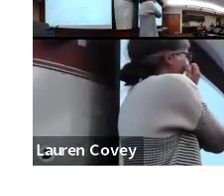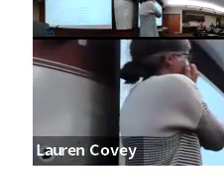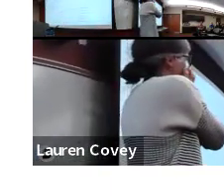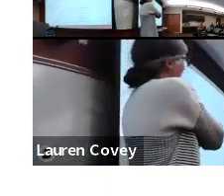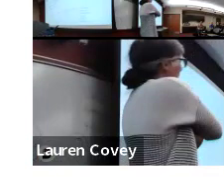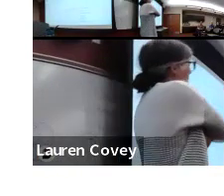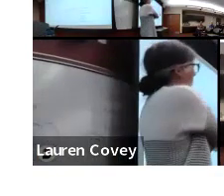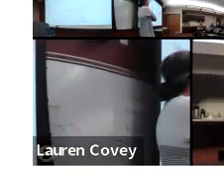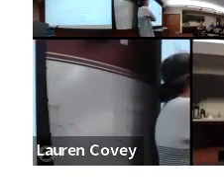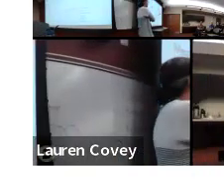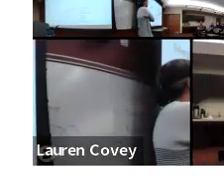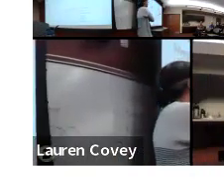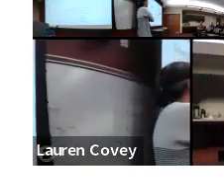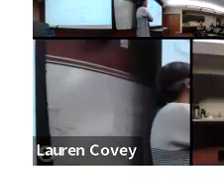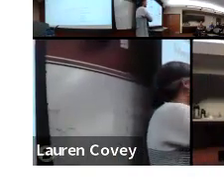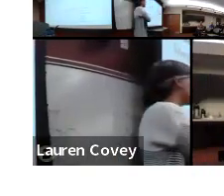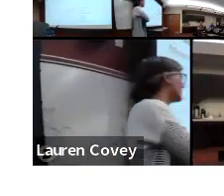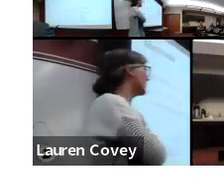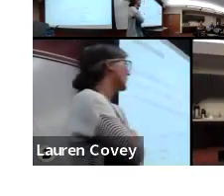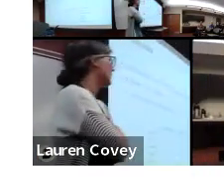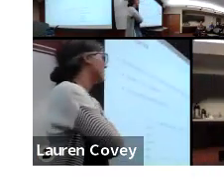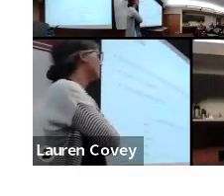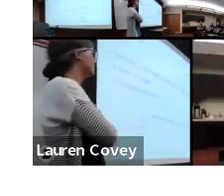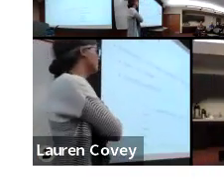expect anyway, so. Right, so my feeling is that